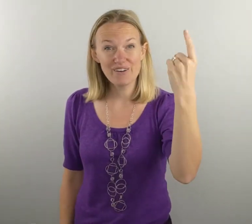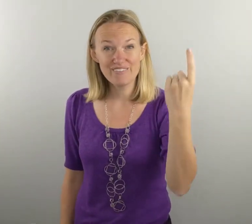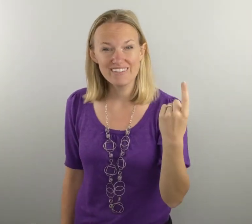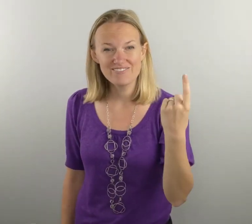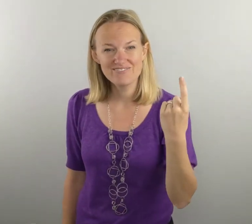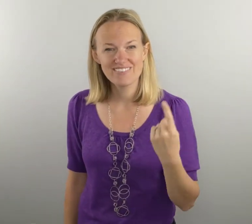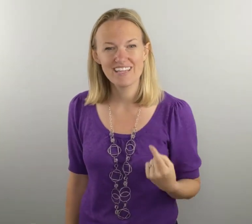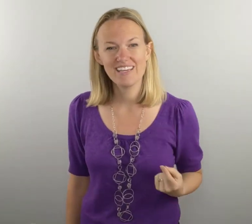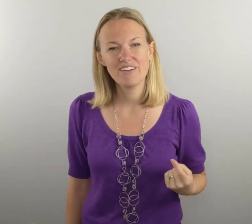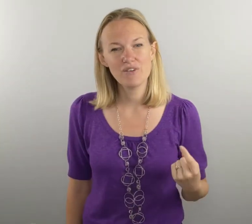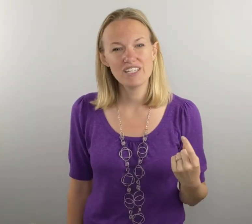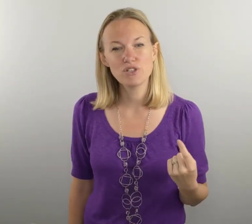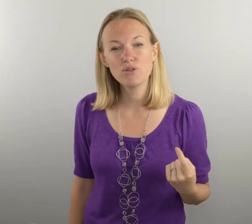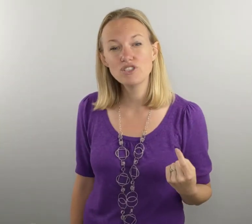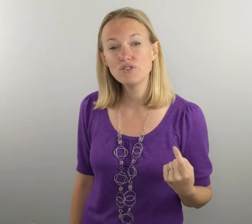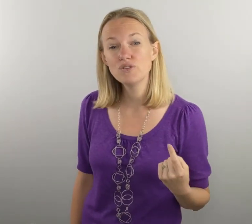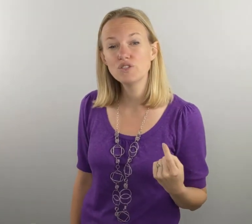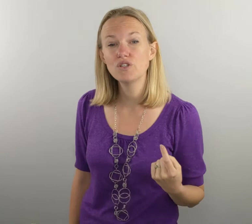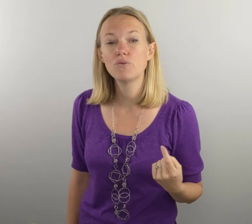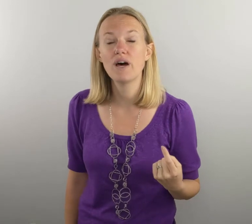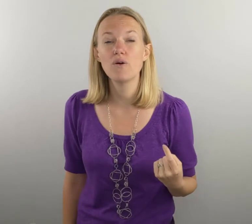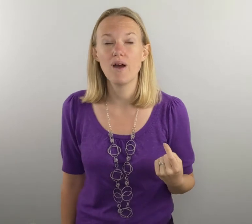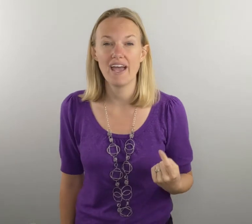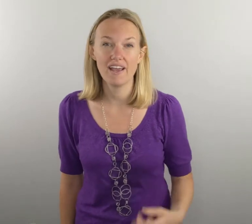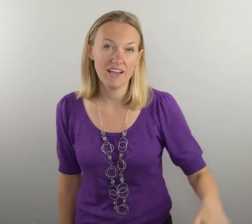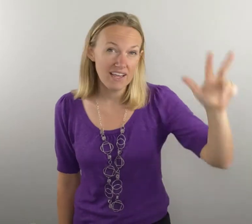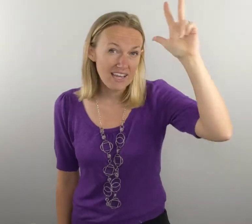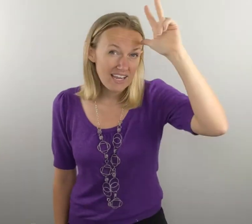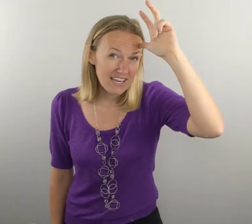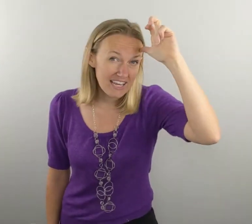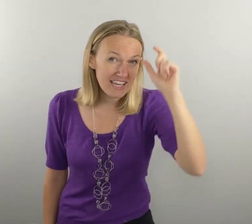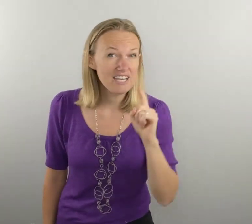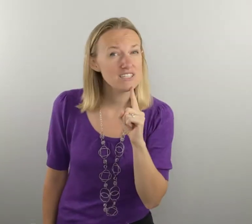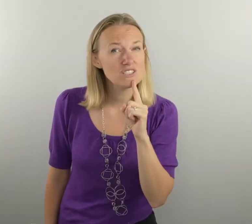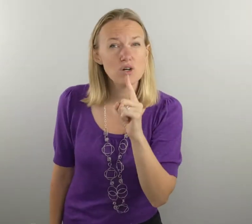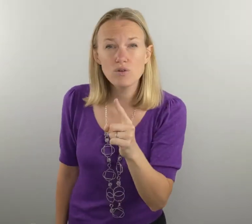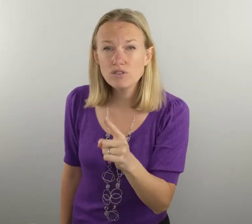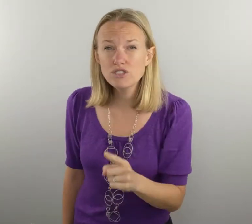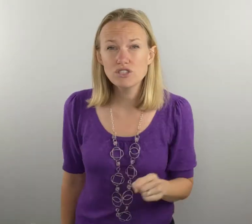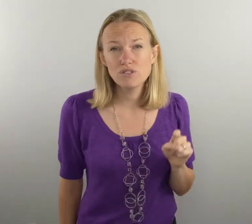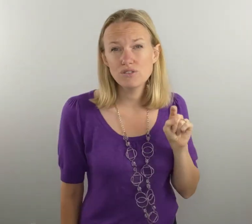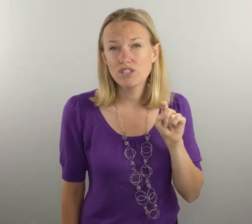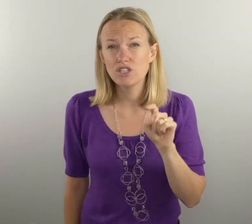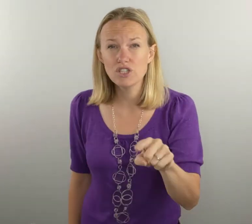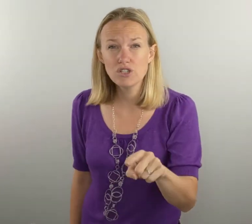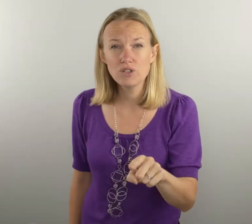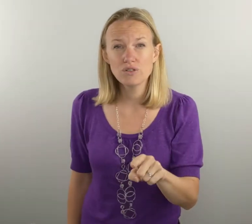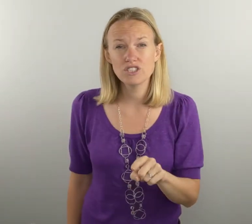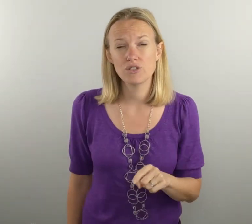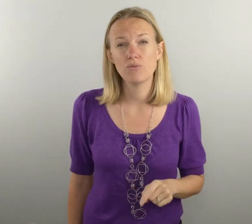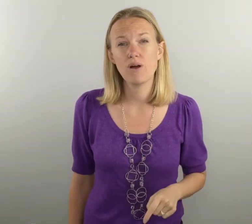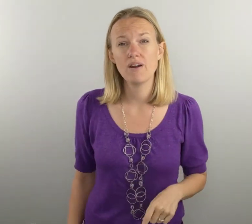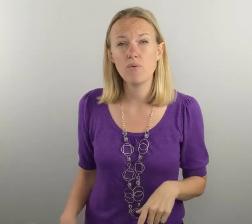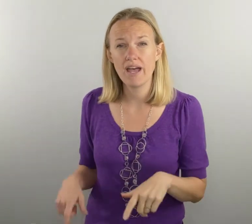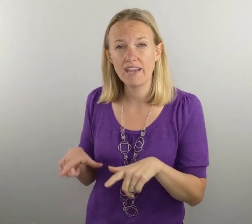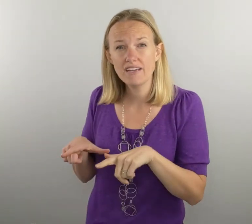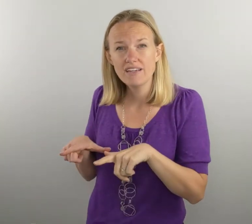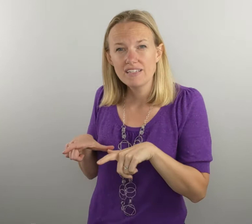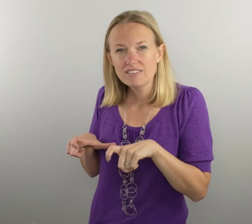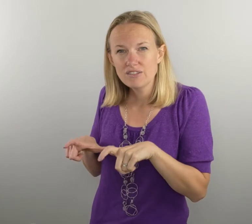alone. Okay? When he told you you should run away, he told you you should run away. So this